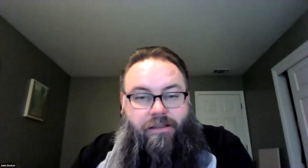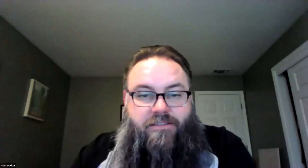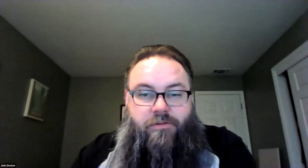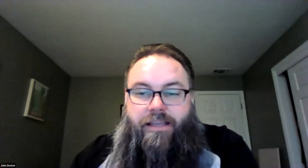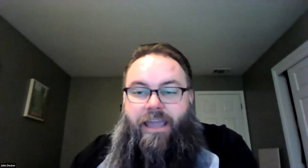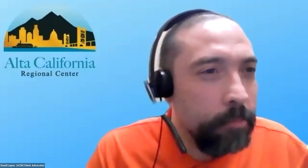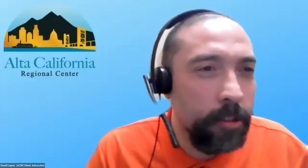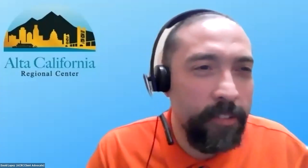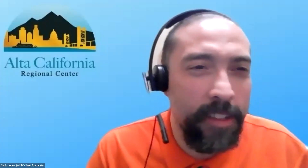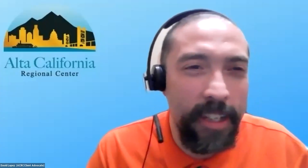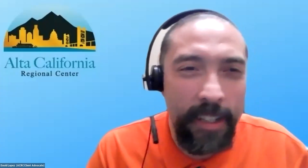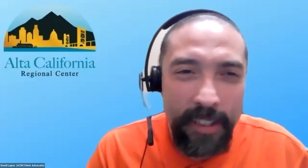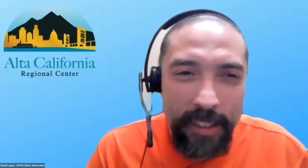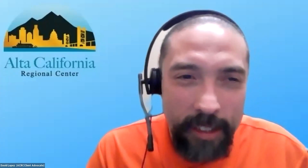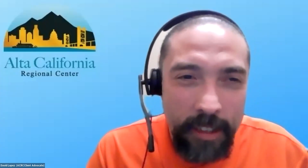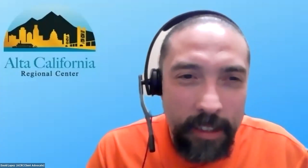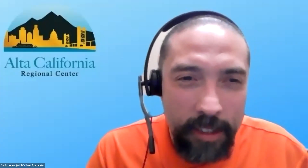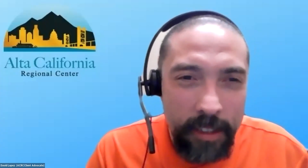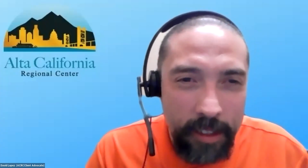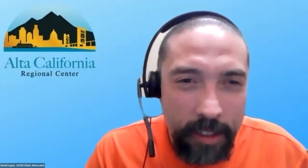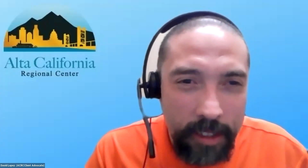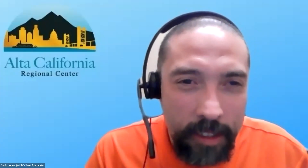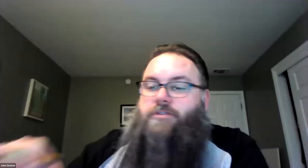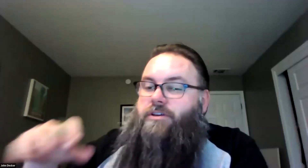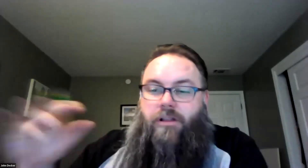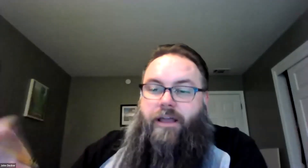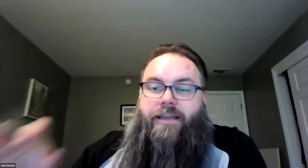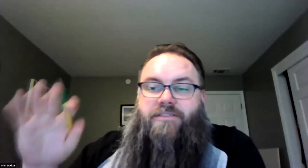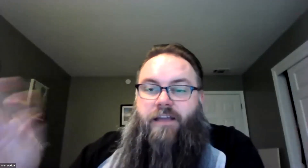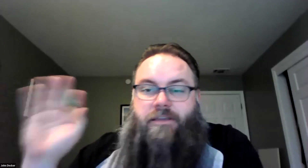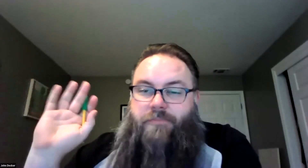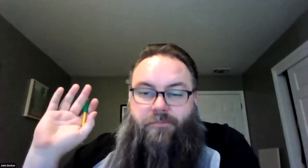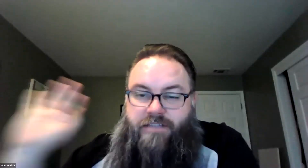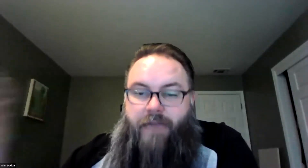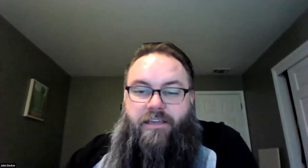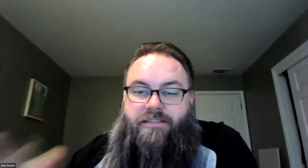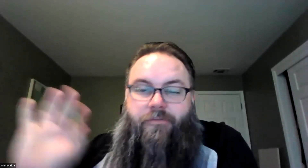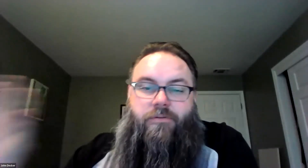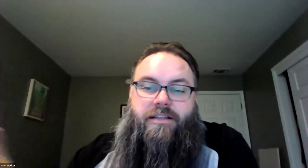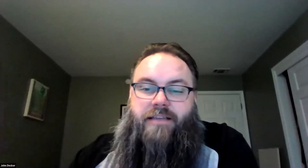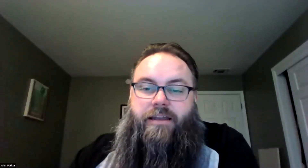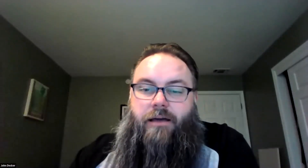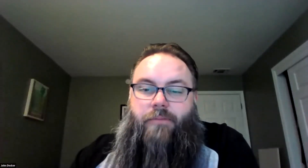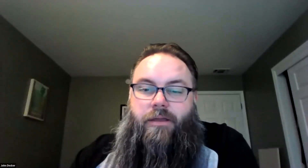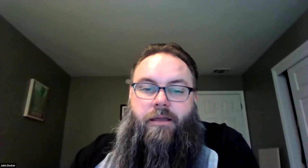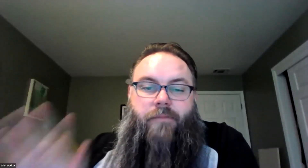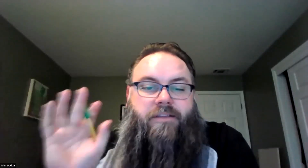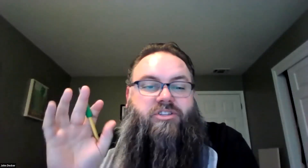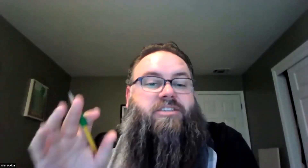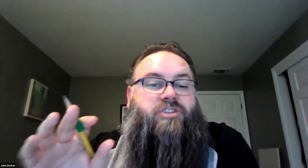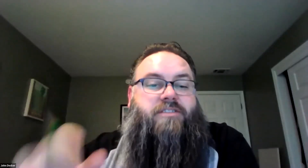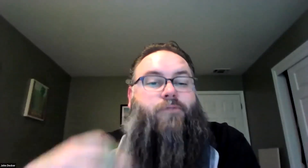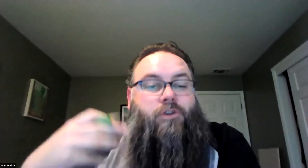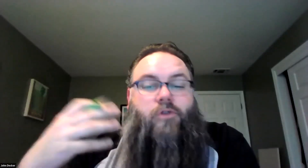on the mailing list. So we've got Perfect. 8,000 Okay. people. So it'll go to service providers, it'll go to clients, family members, advocates, everyone that's signed up. But